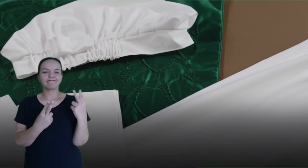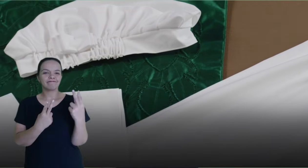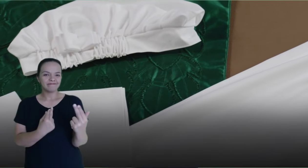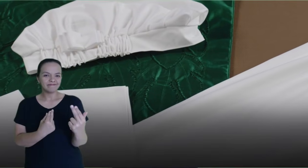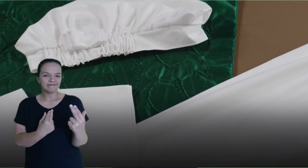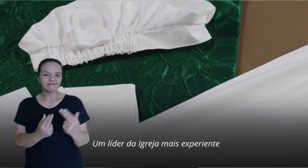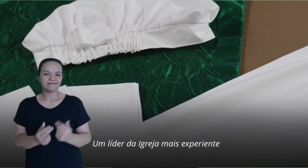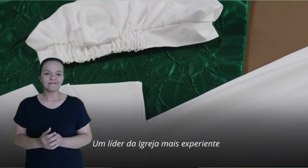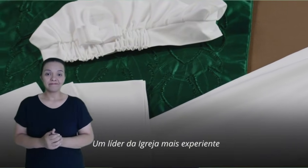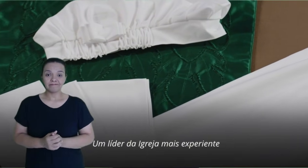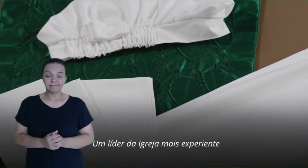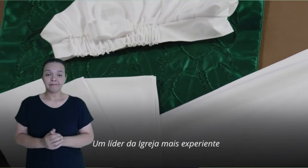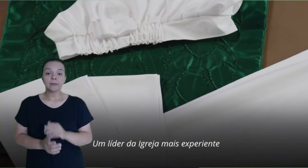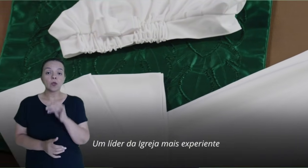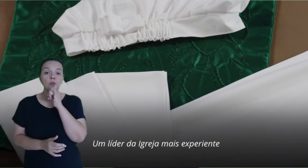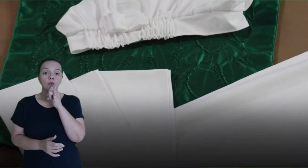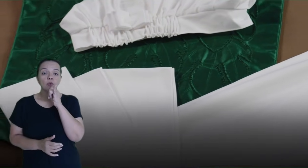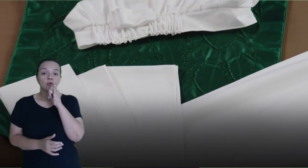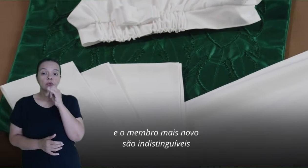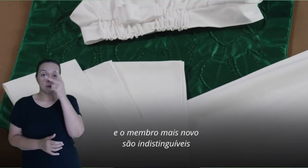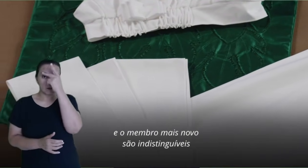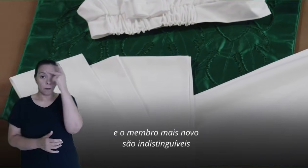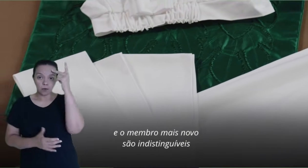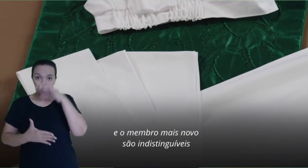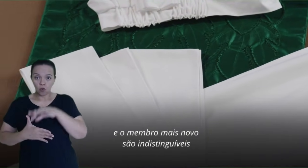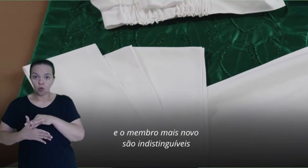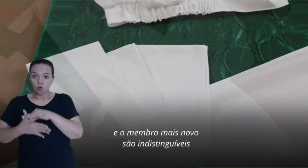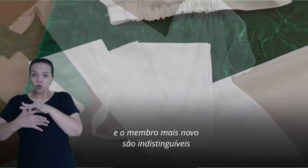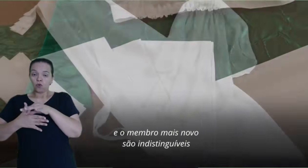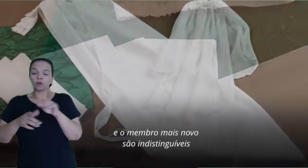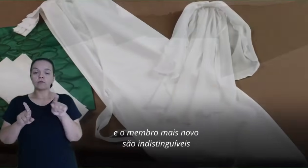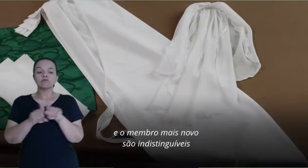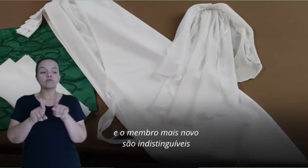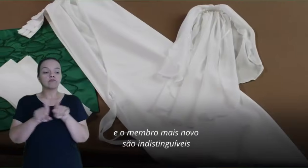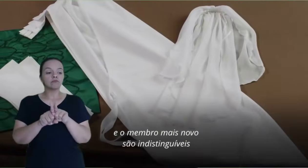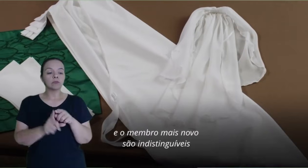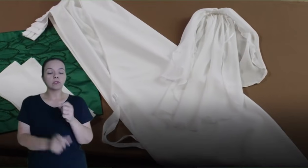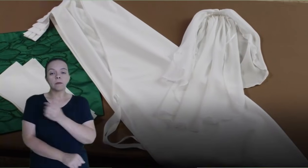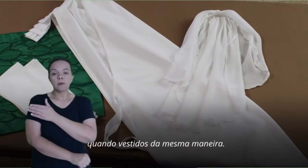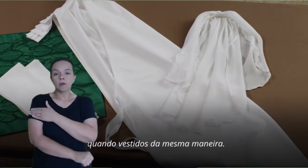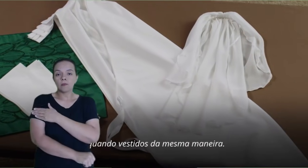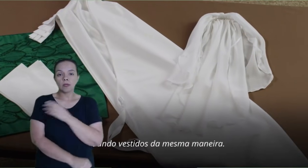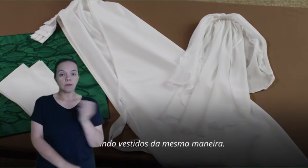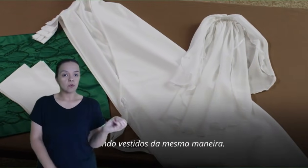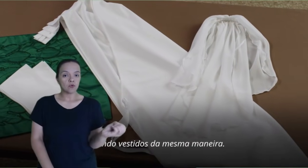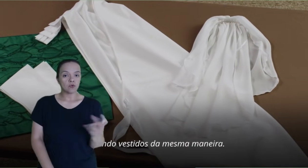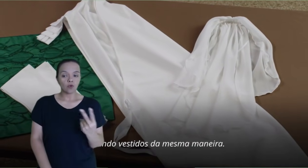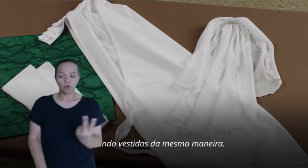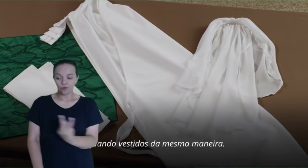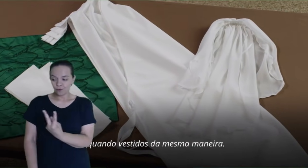The most senior church leader and the newest member are indistinguishable when dressed in the same way.